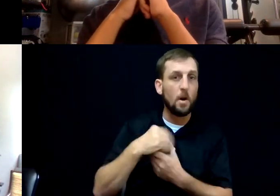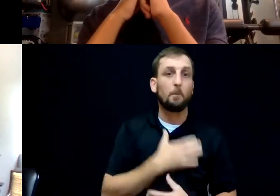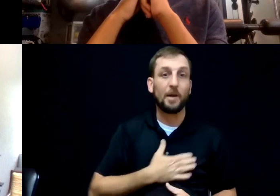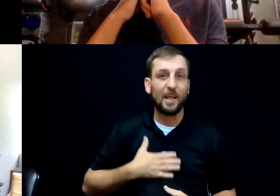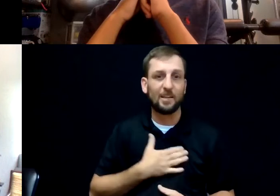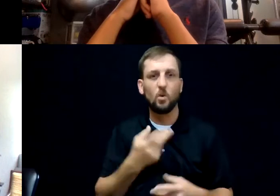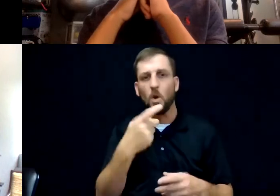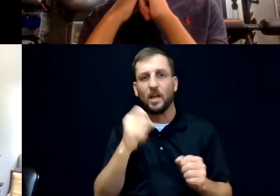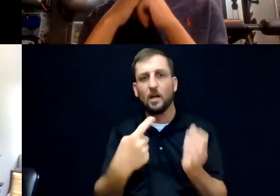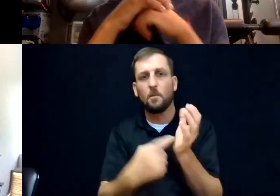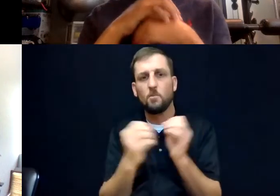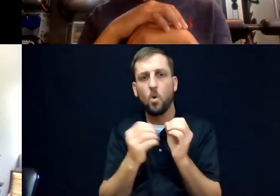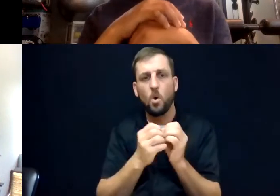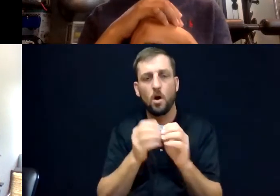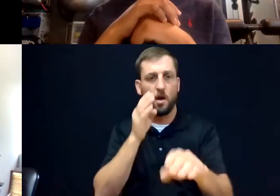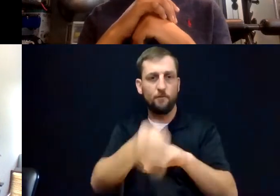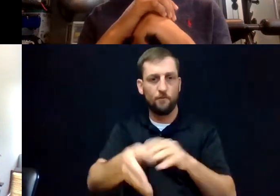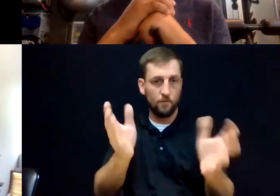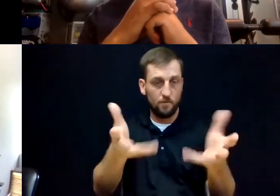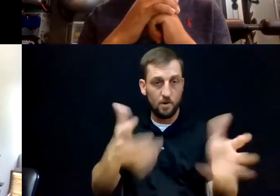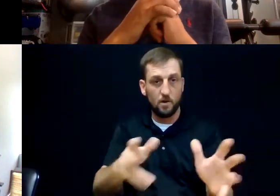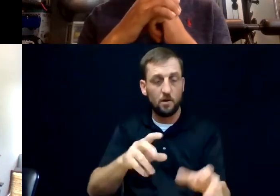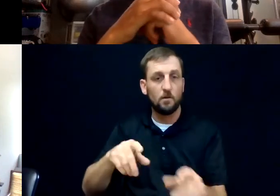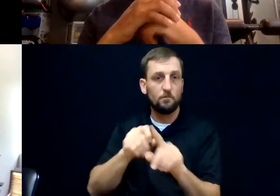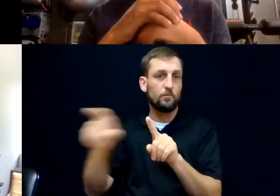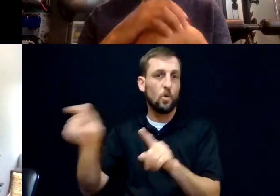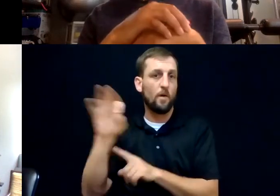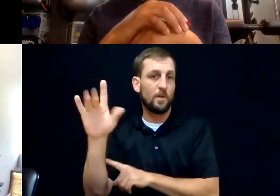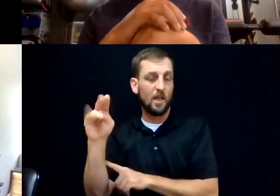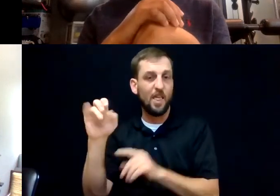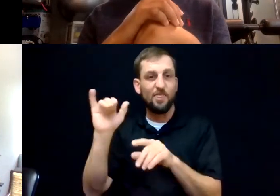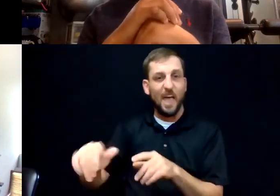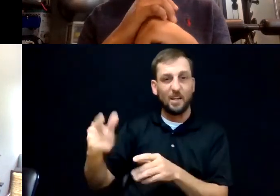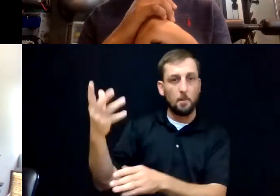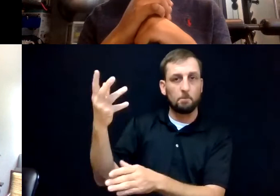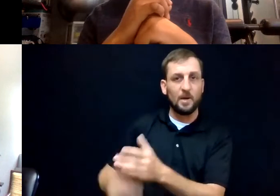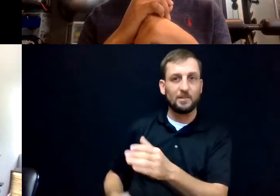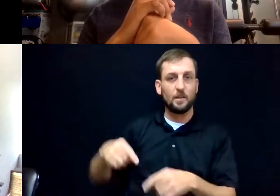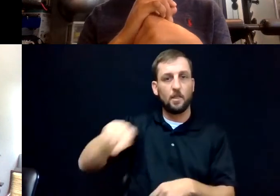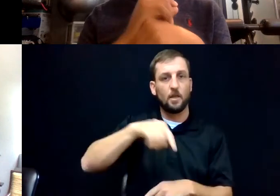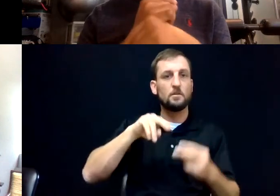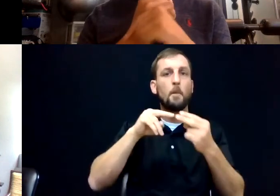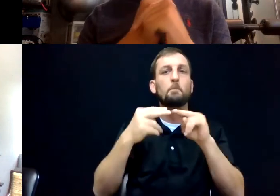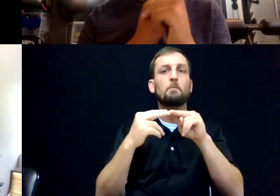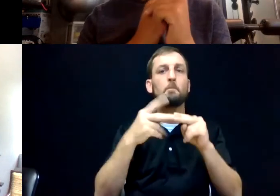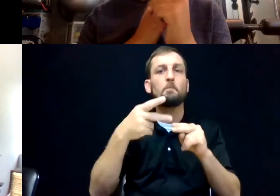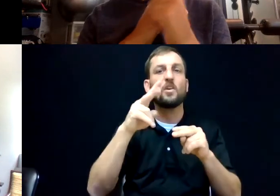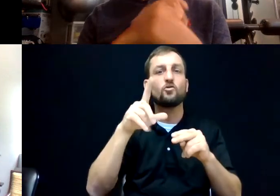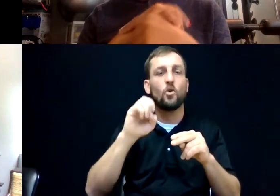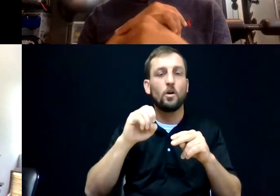offline about that. So I think that's the missing piece to our puzzle in trying to expand